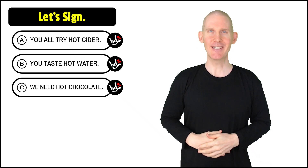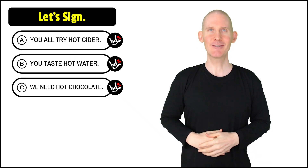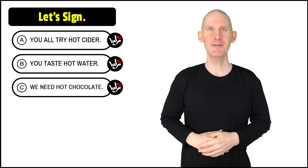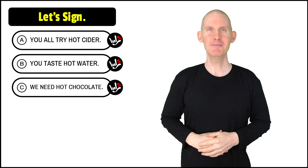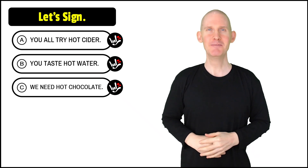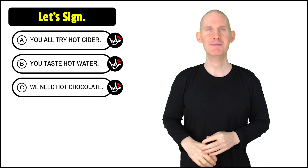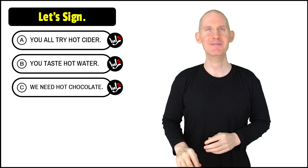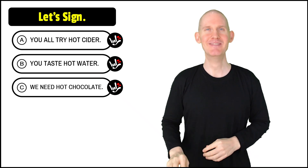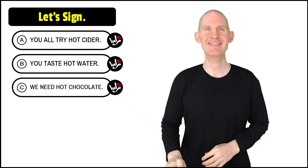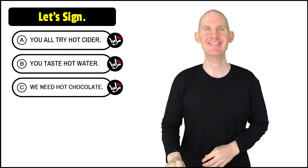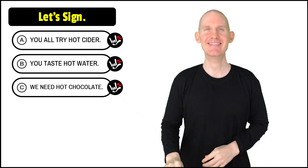soon.